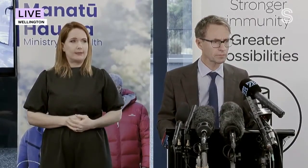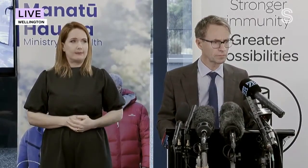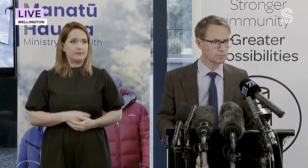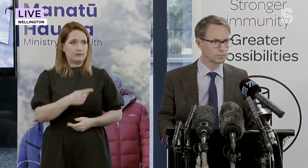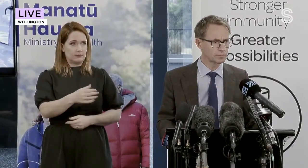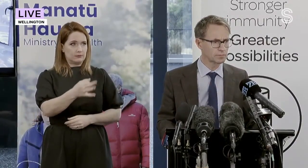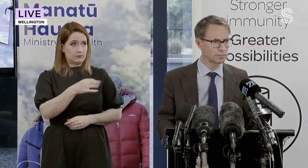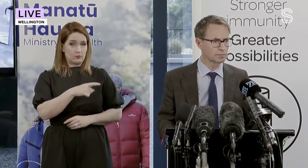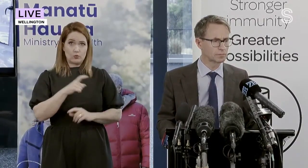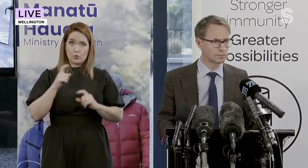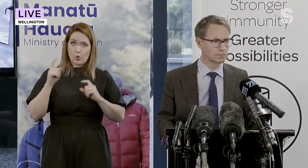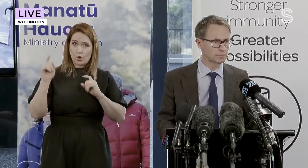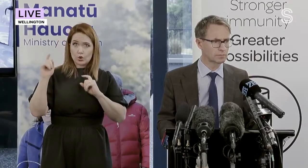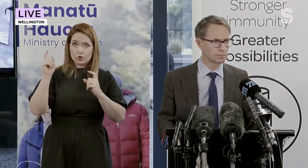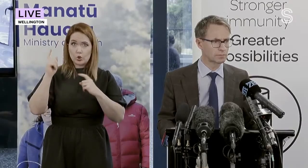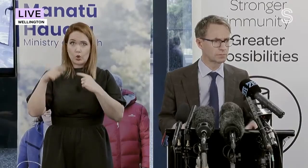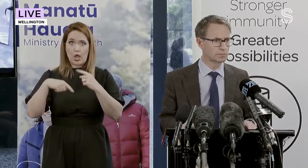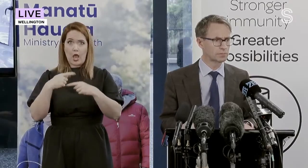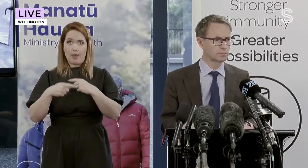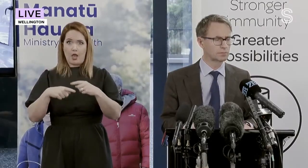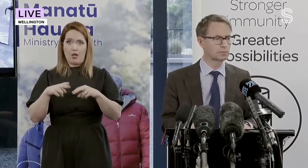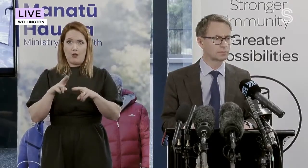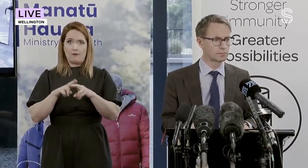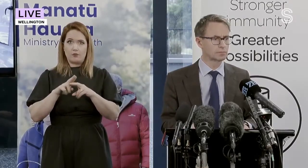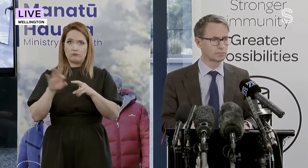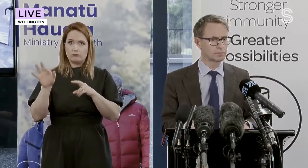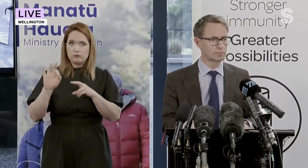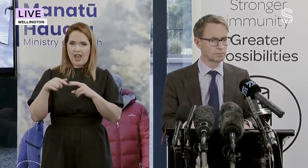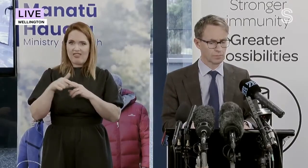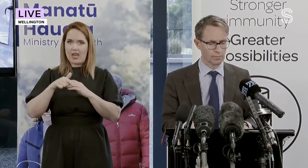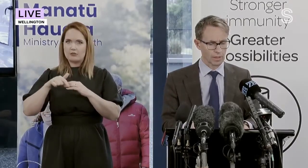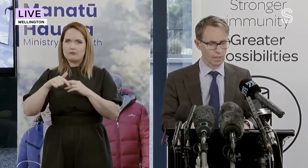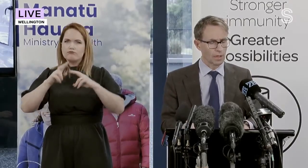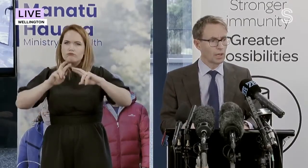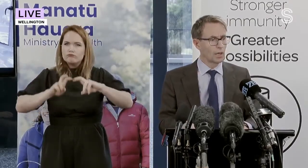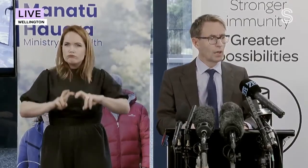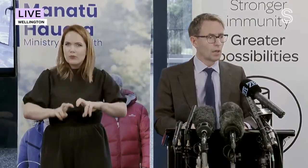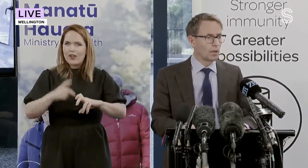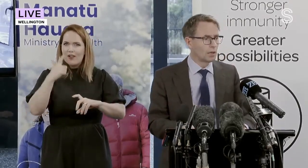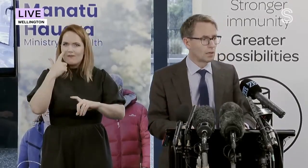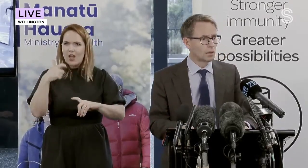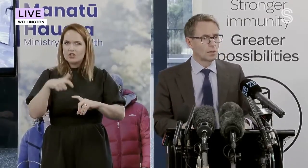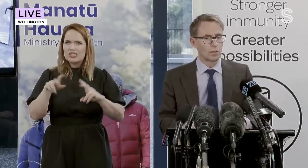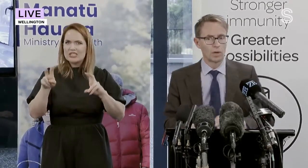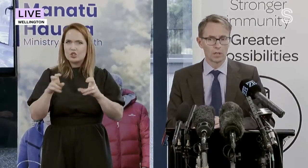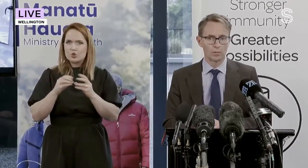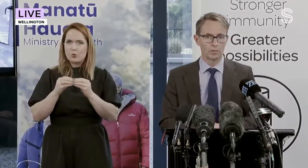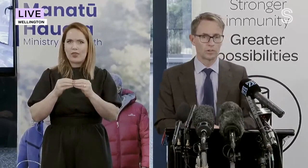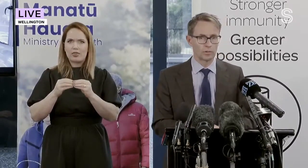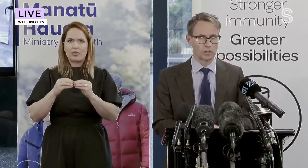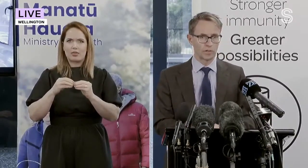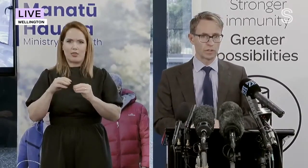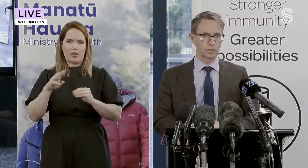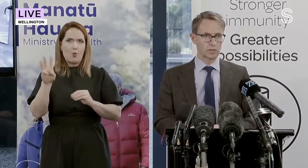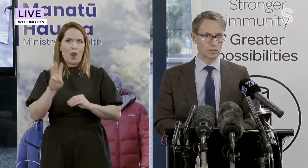that development that came out about the independent probe and the issues that Wellington Water's faced over the last 6 years? Well, it was very